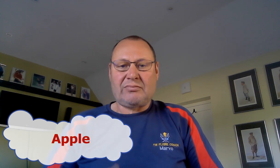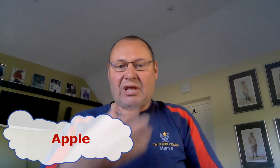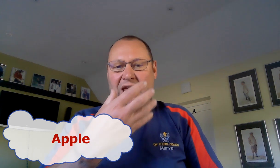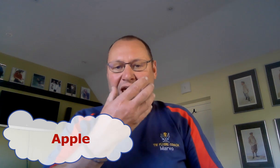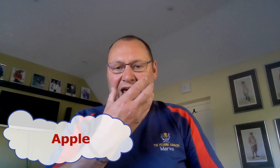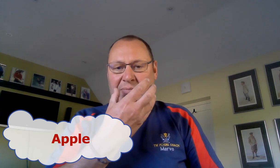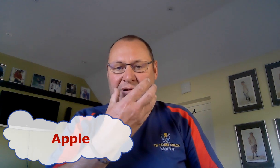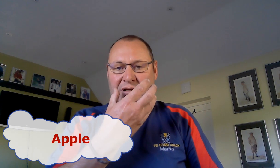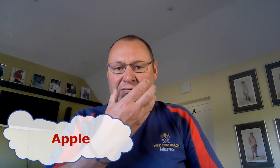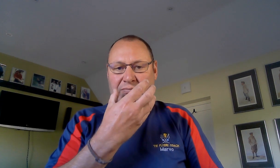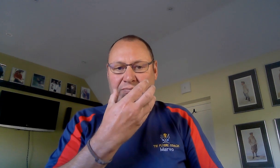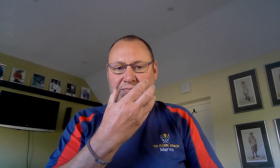Apple.